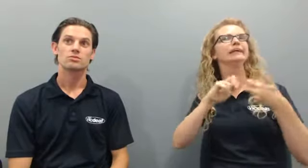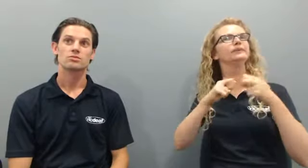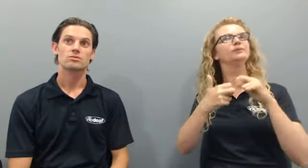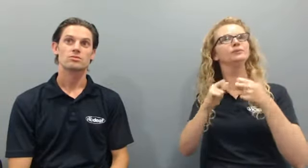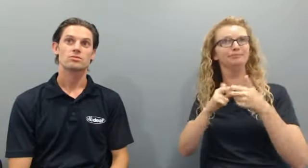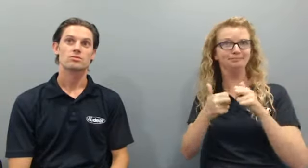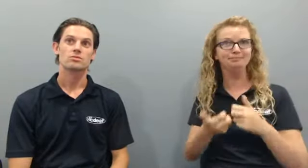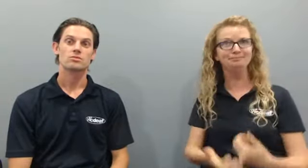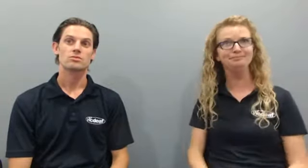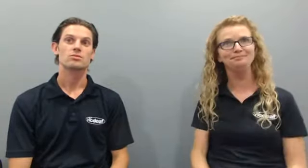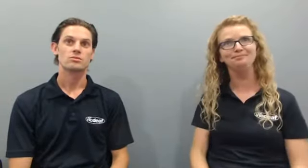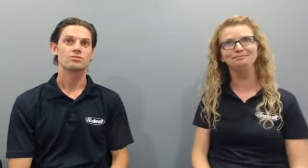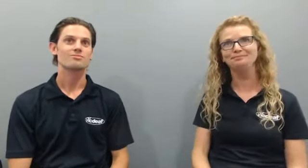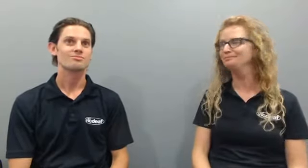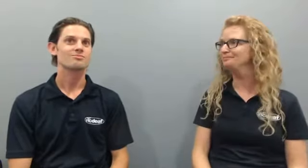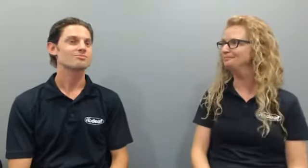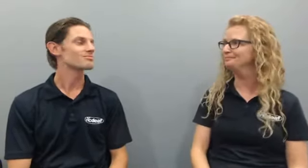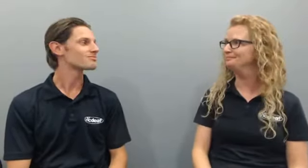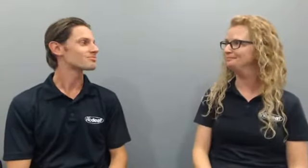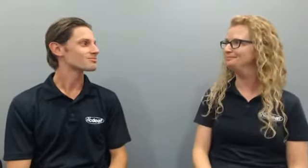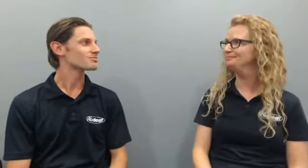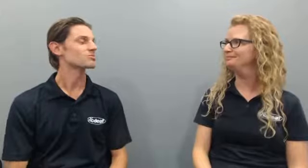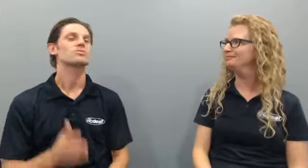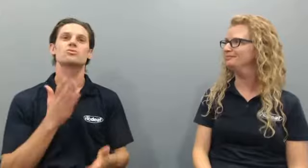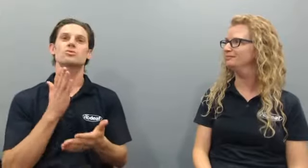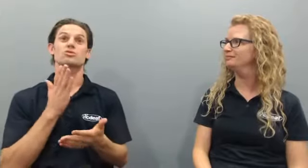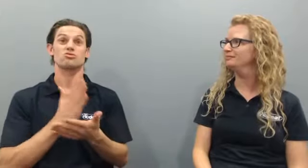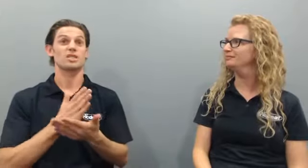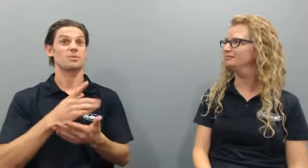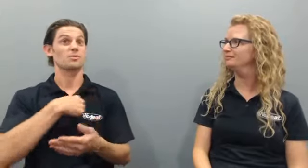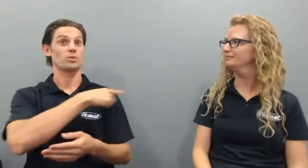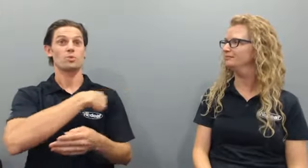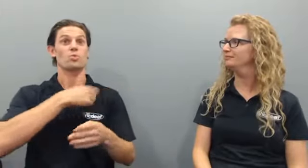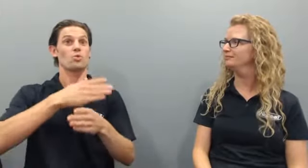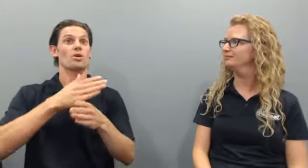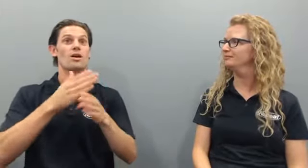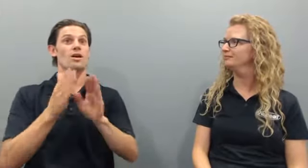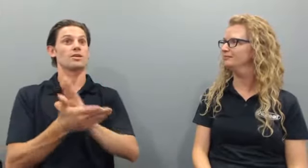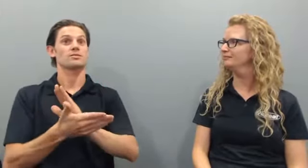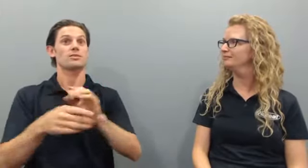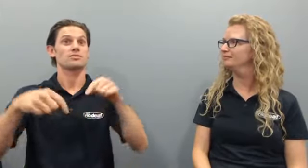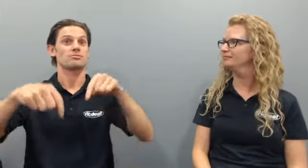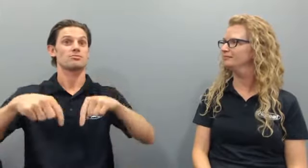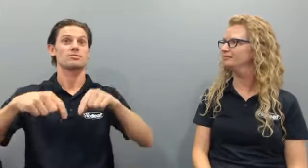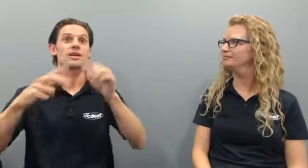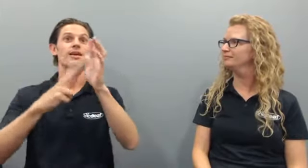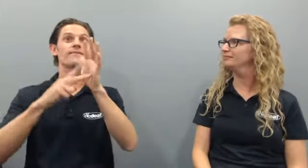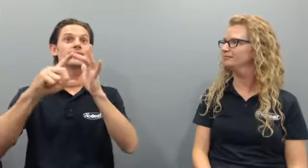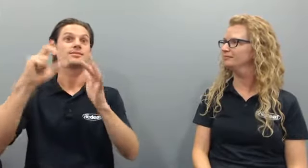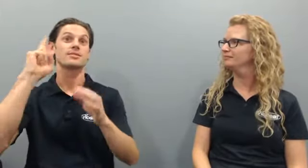thought we could talk about any issues you may have about interpreting for the NDIS. Experience that we've had over the last